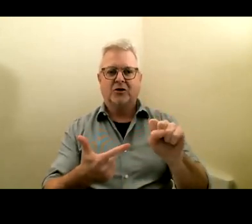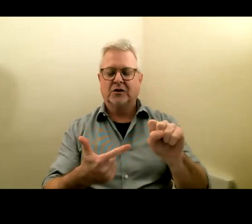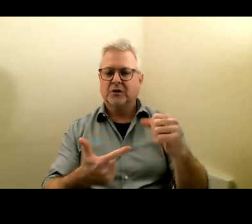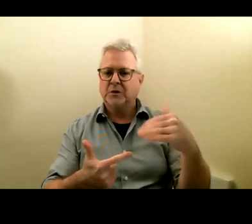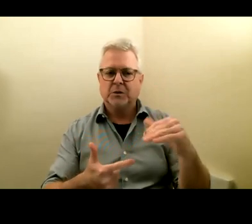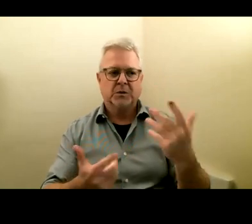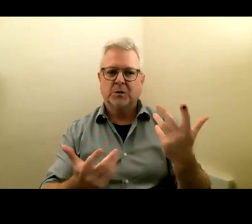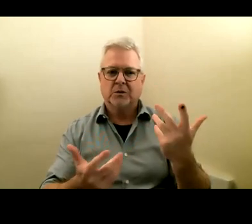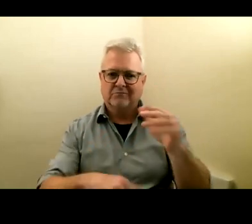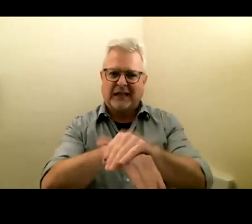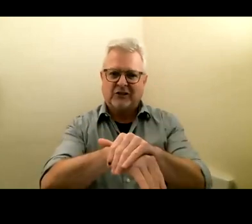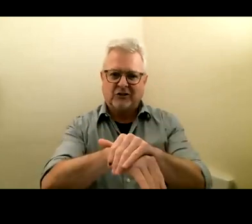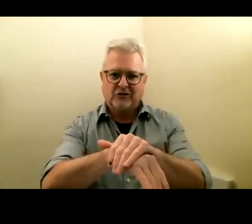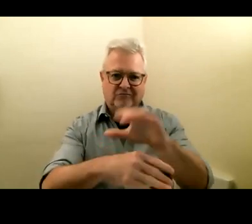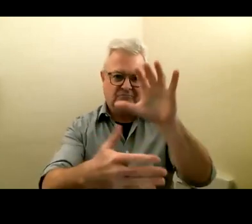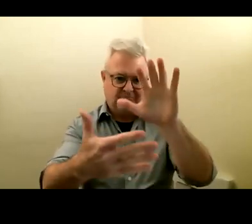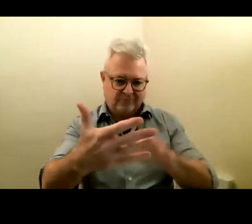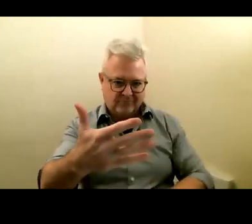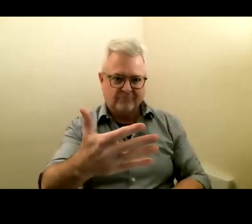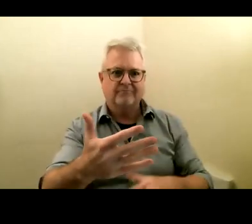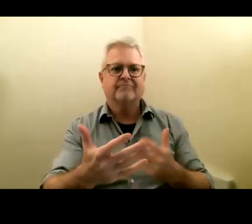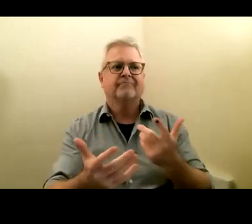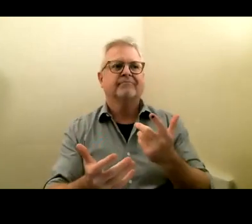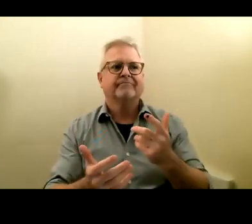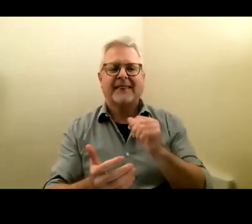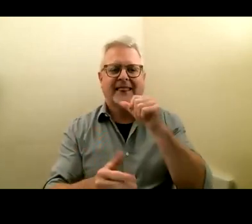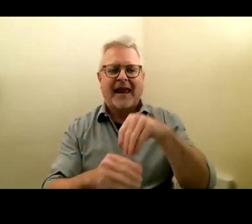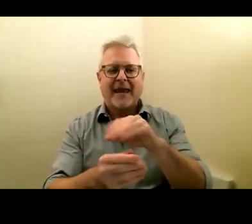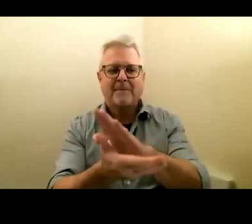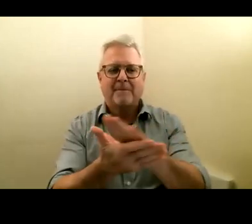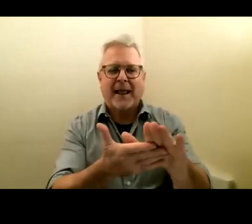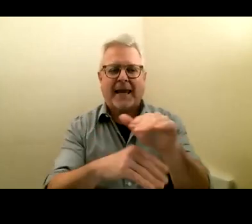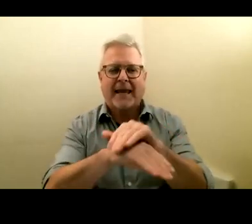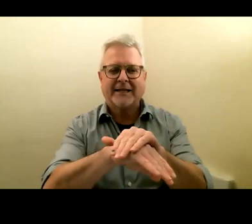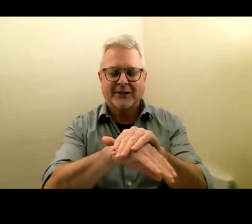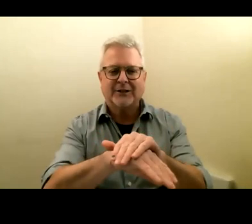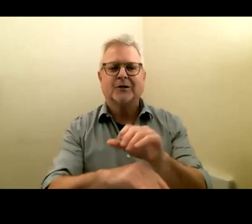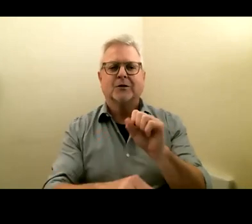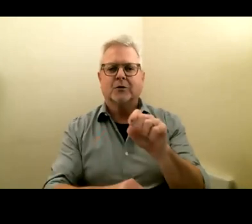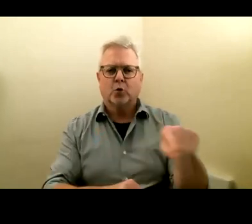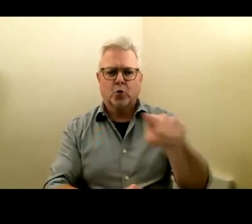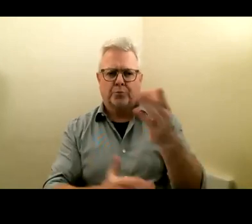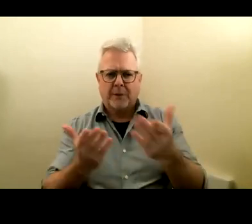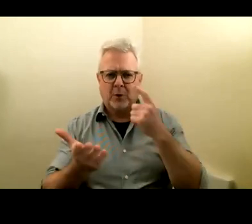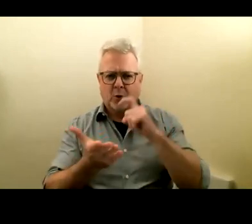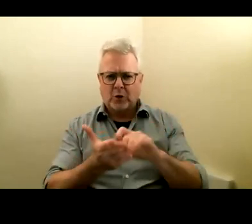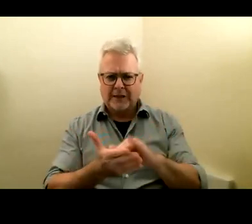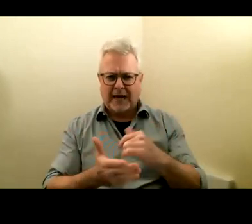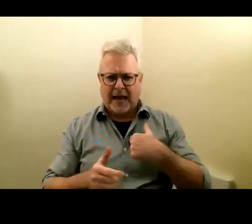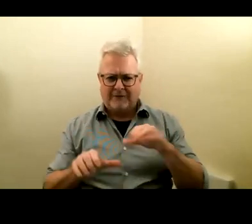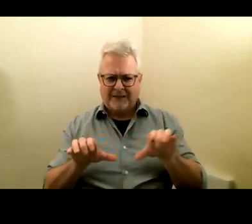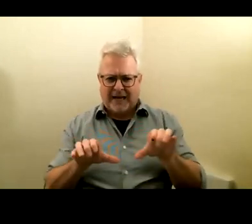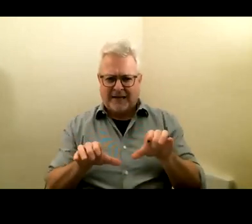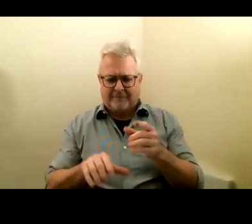basically website, flyers, all of them are English based. And they're not in plain English.